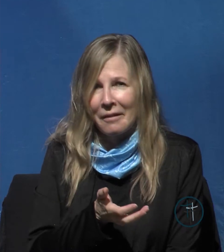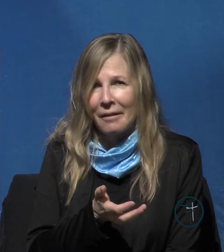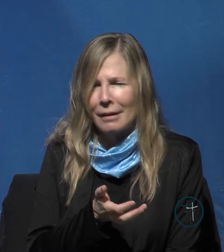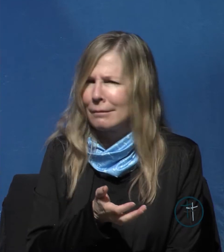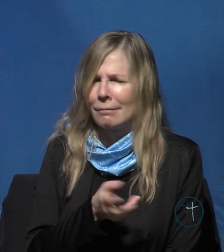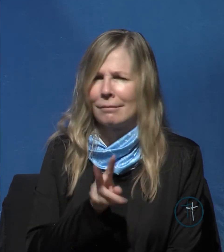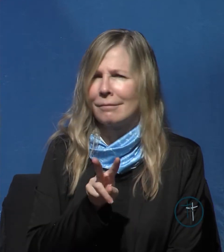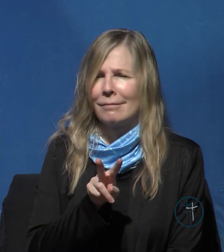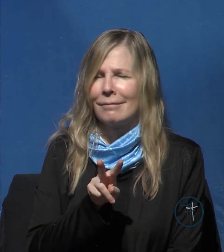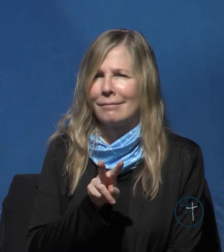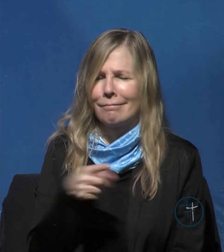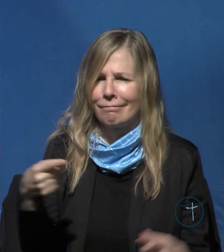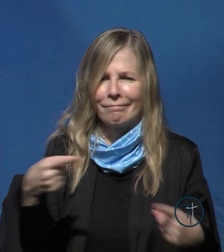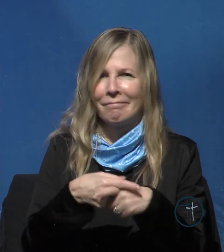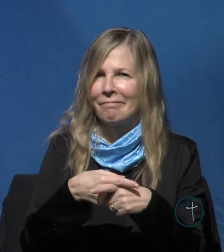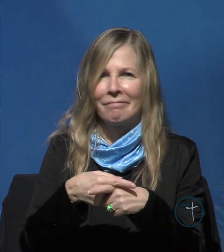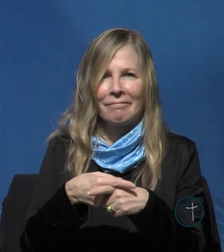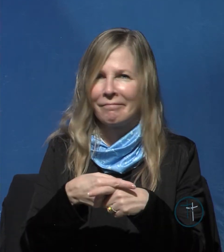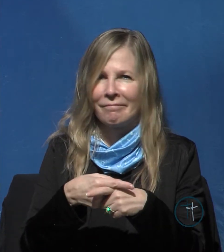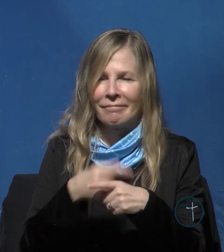It doesn't work.